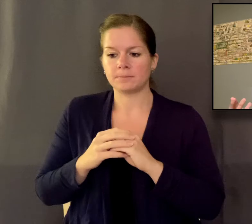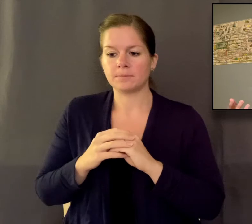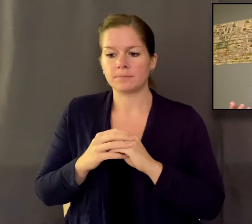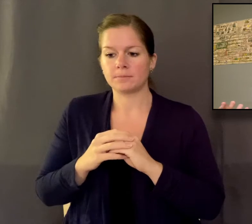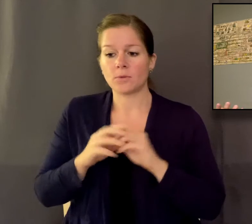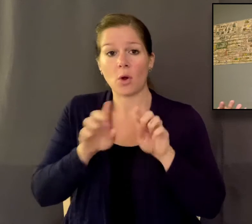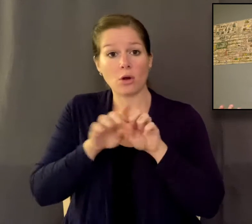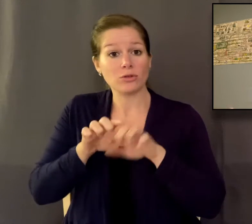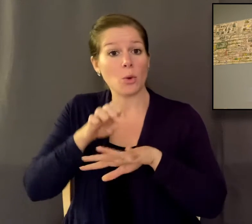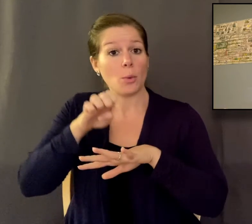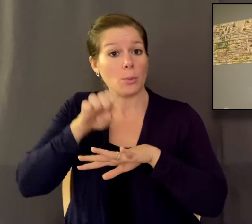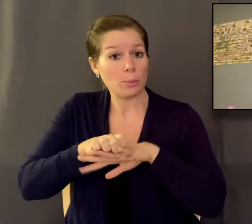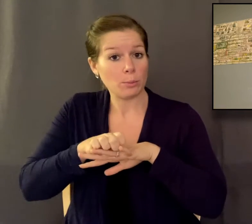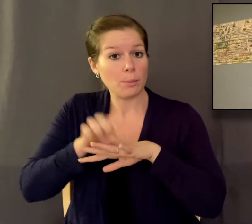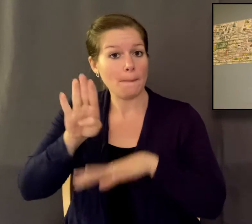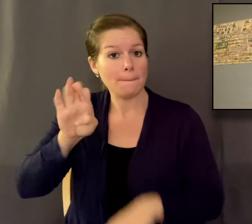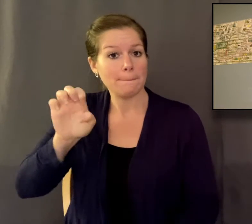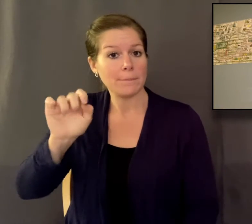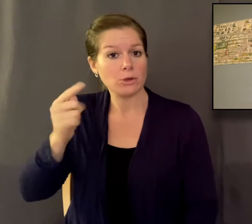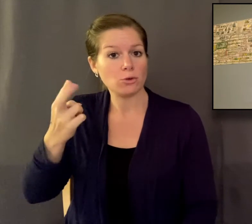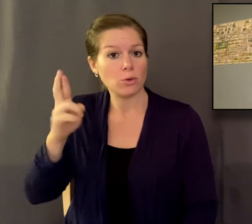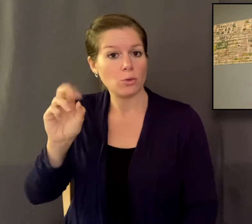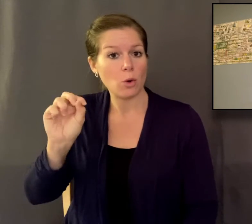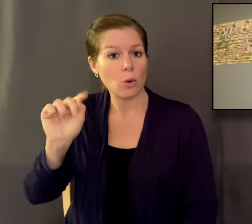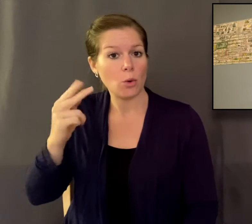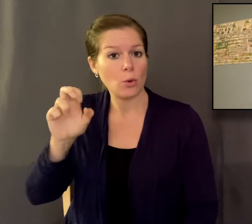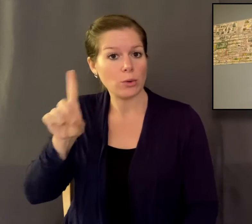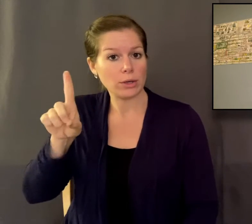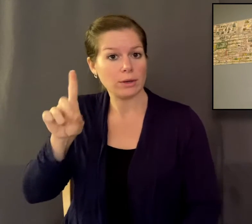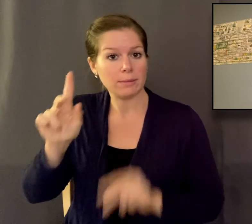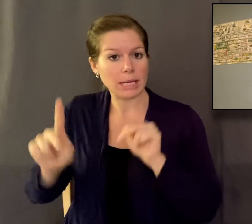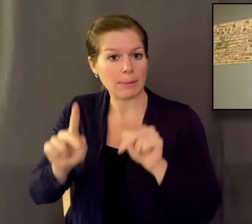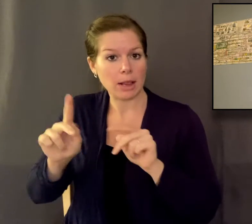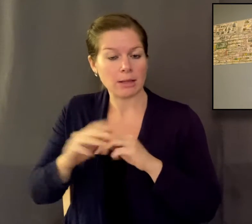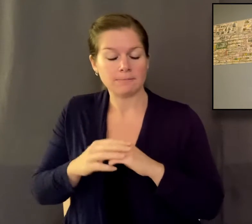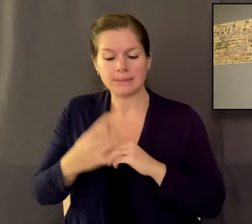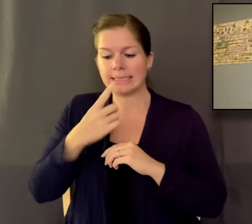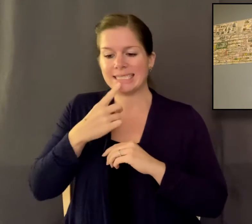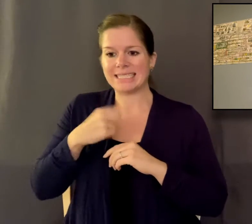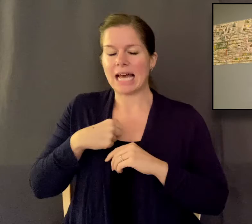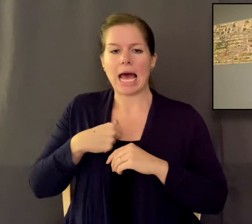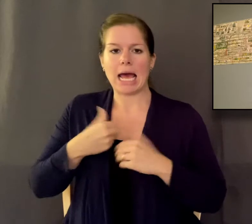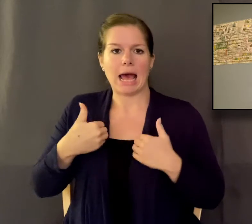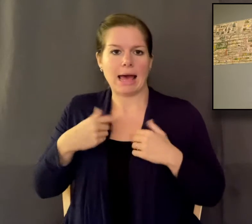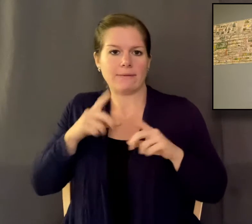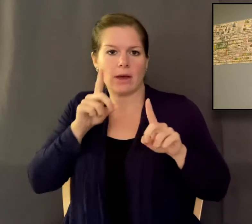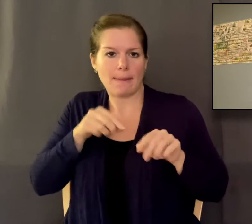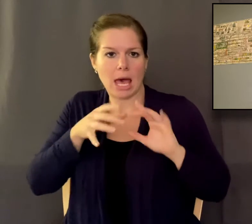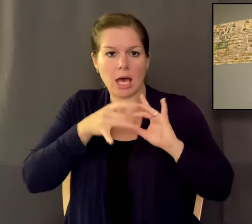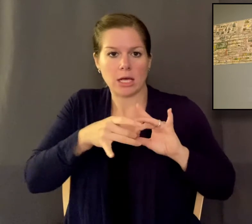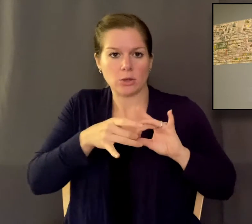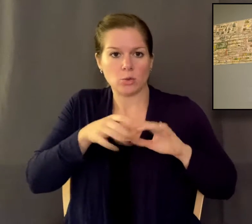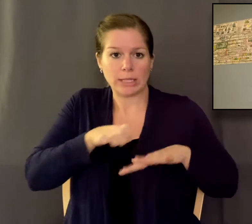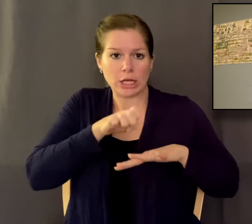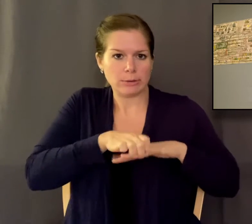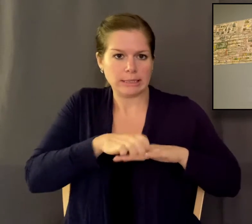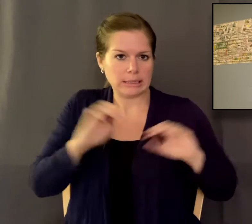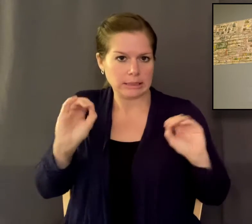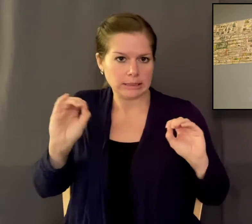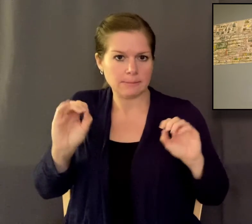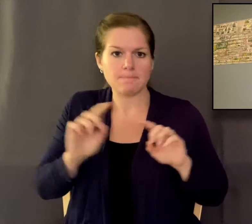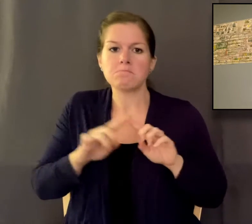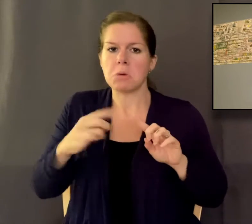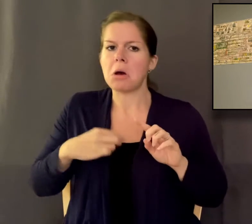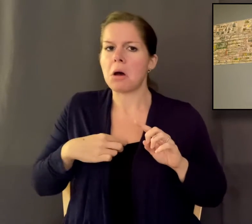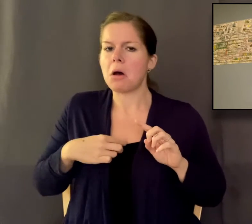a command from the Lord, I don't have one for you, but I give my judgment as some who by the Lord's mercy is trustworthy. And